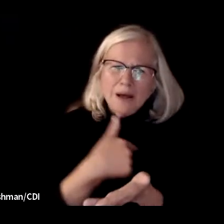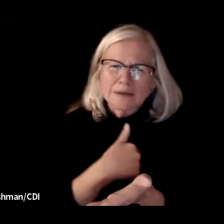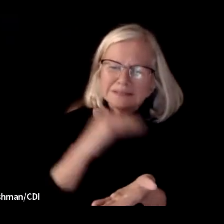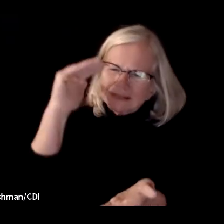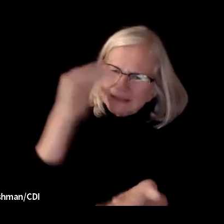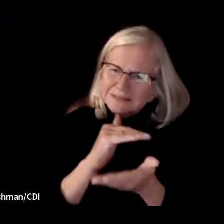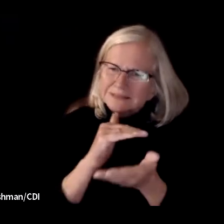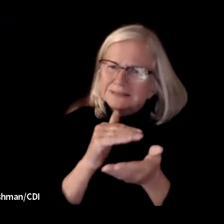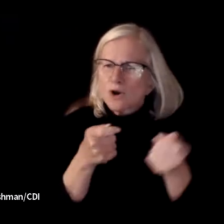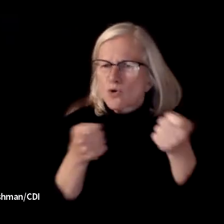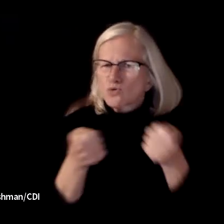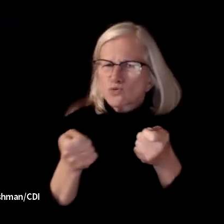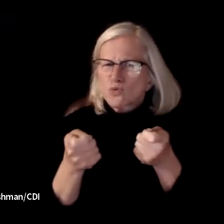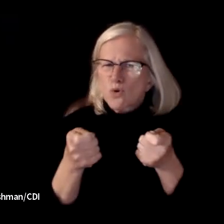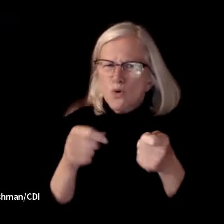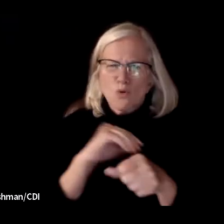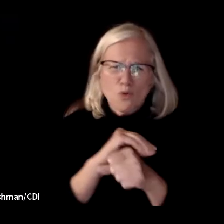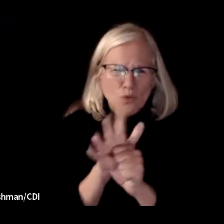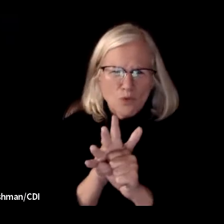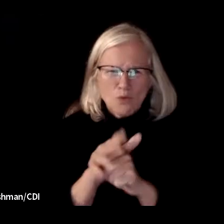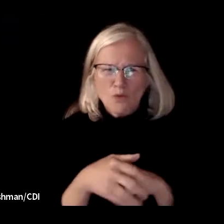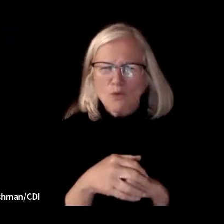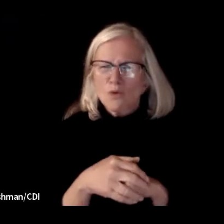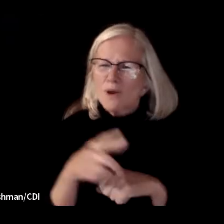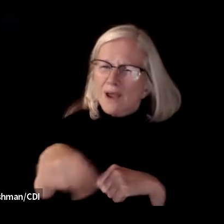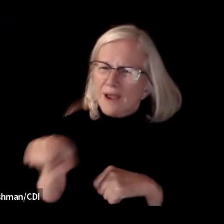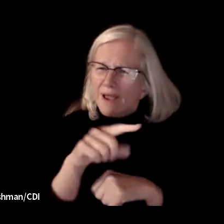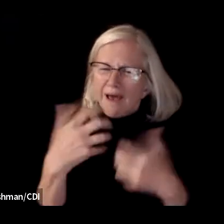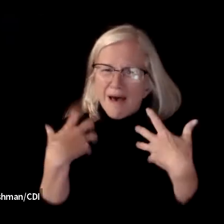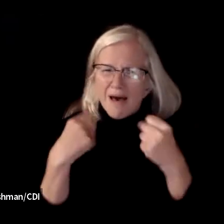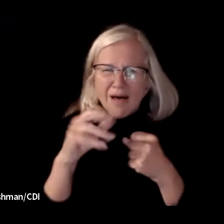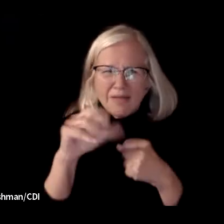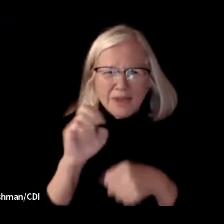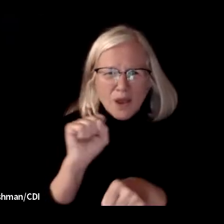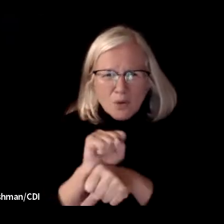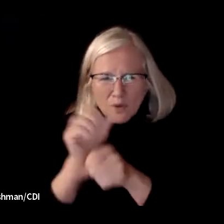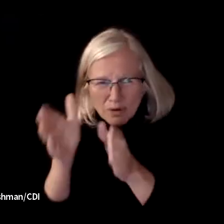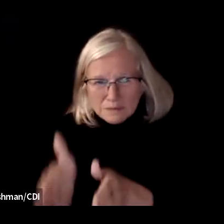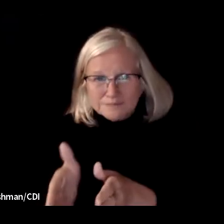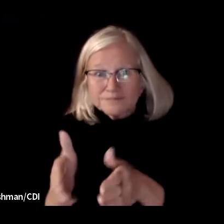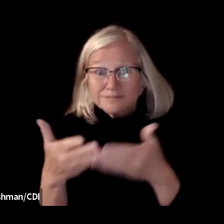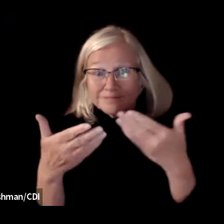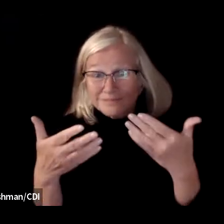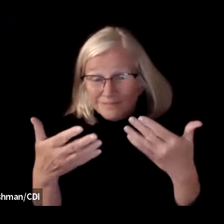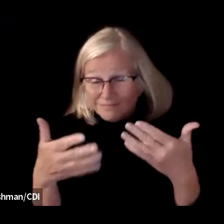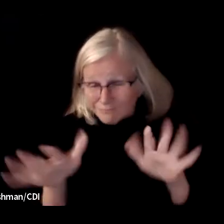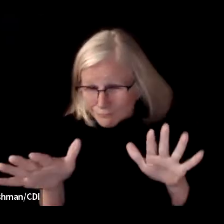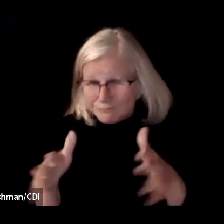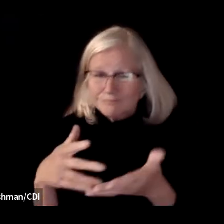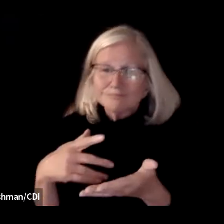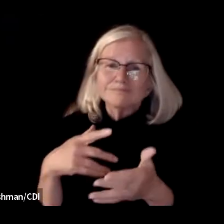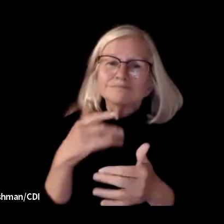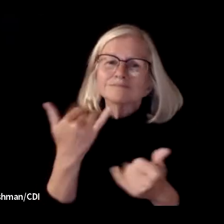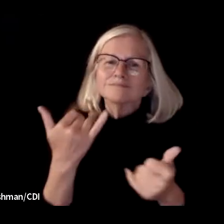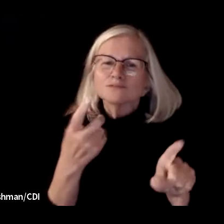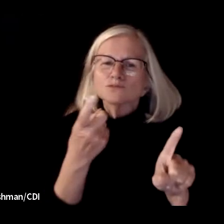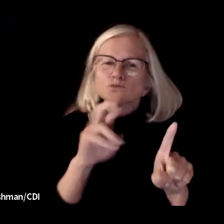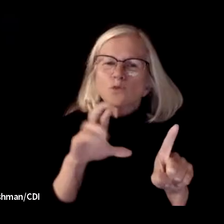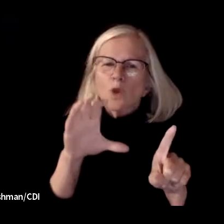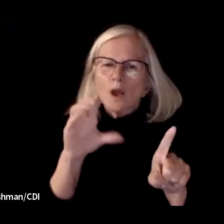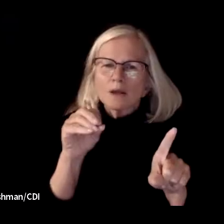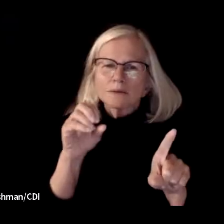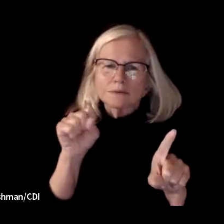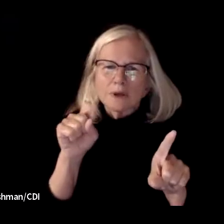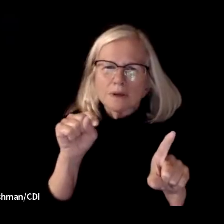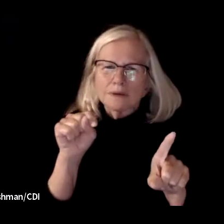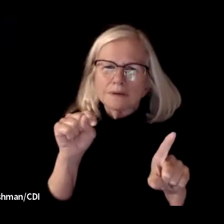can. With that, I'm grateful to have with us Dr. Croston, who not only is the CEO of North Memorial,